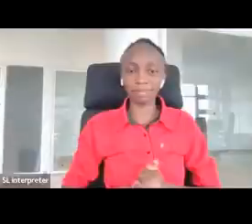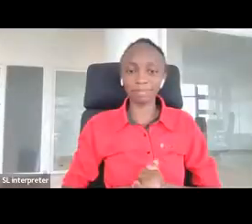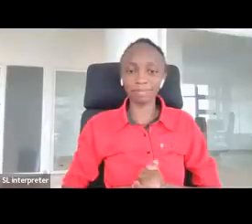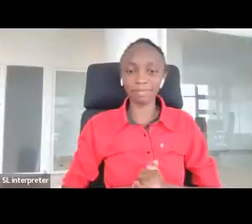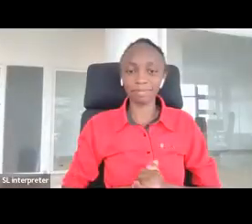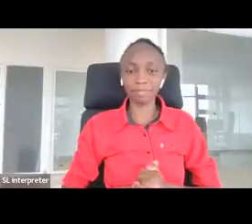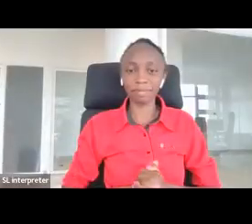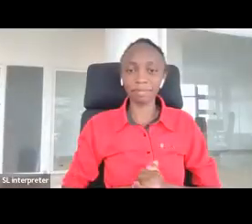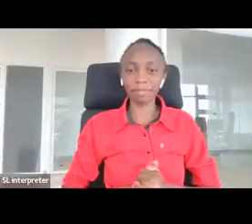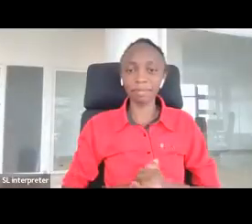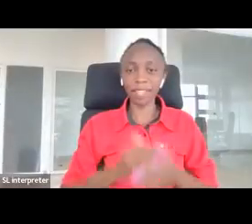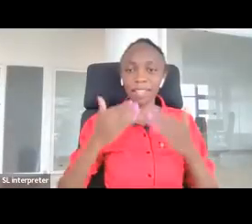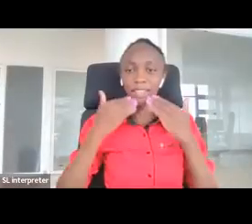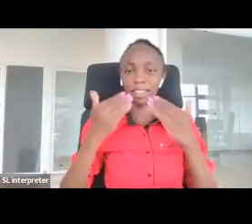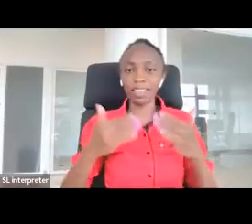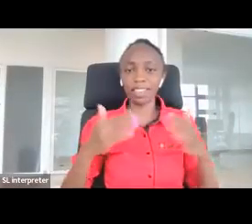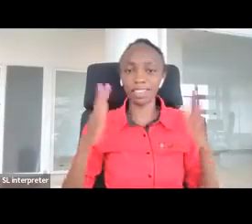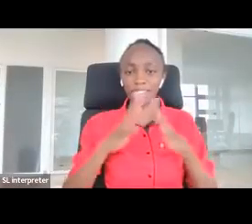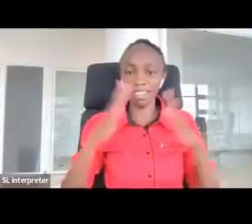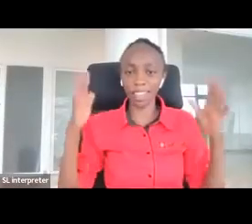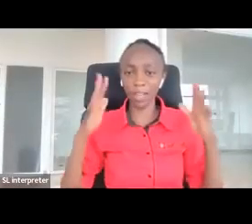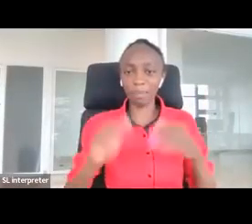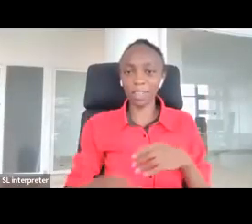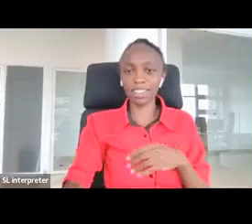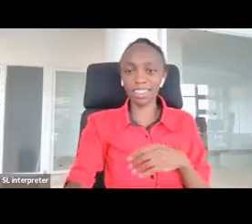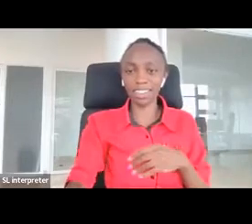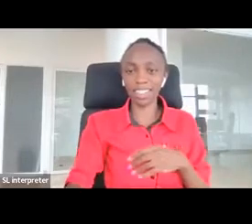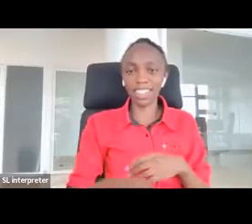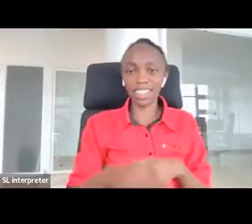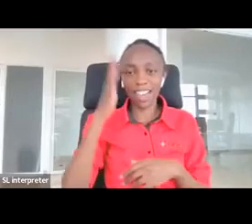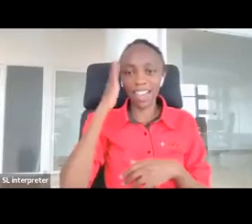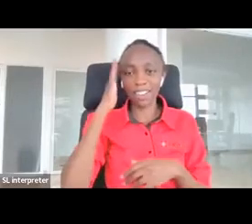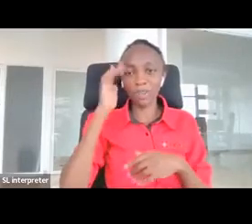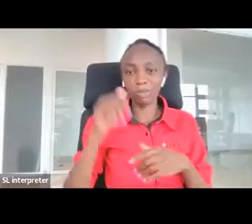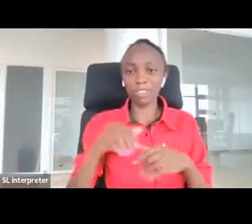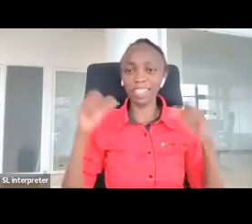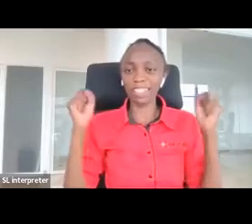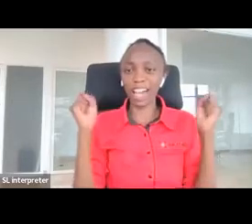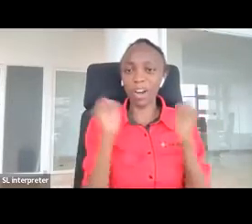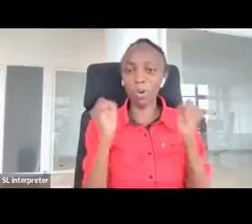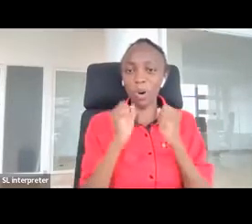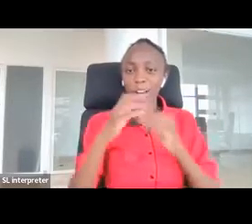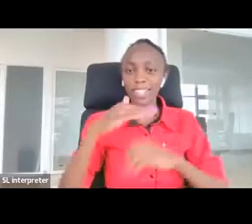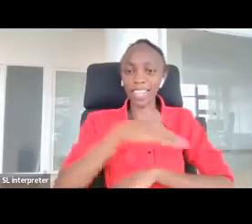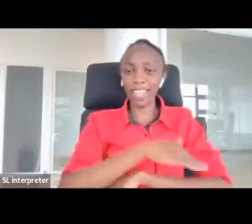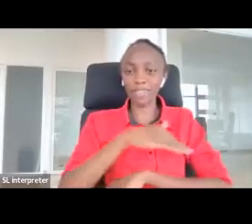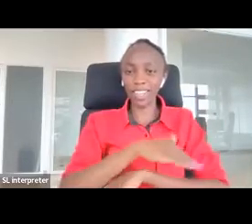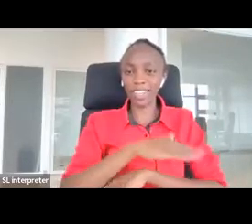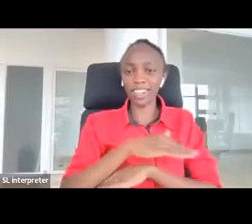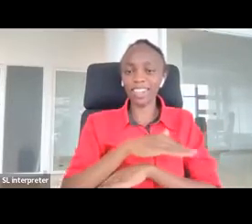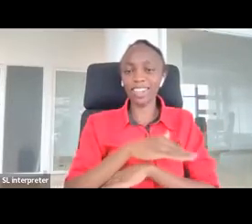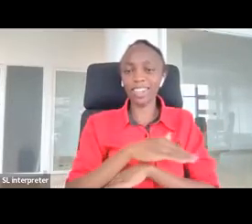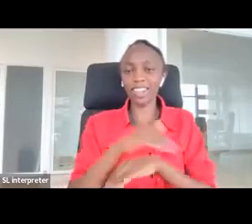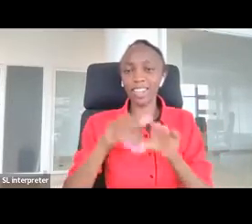Thank you so much. I know it's on a very cold evening across the